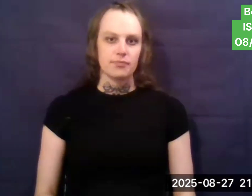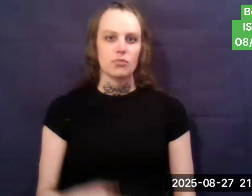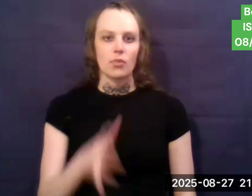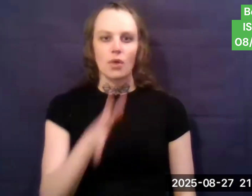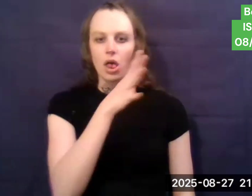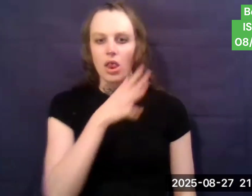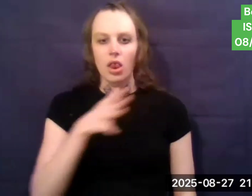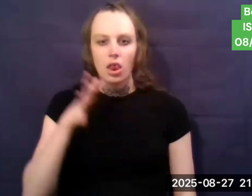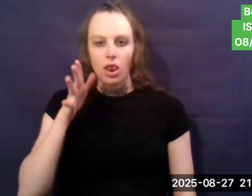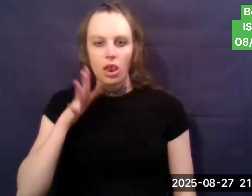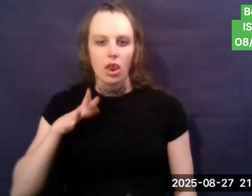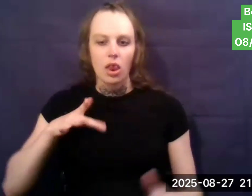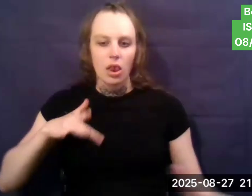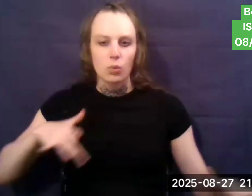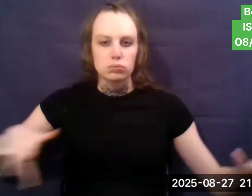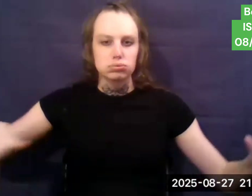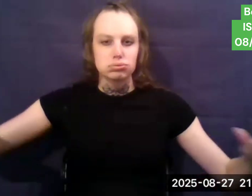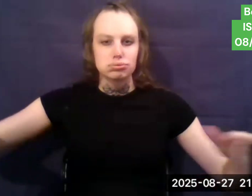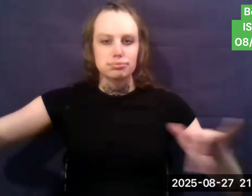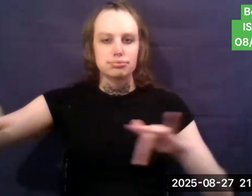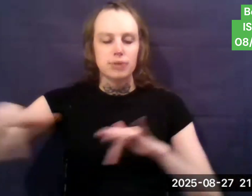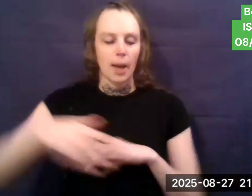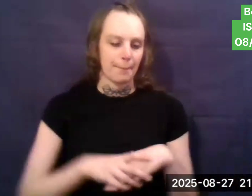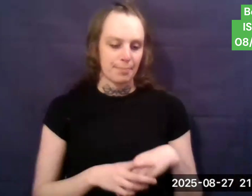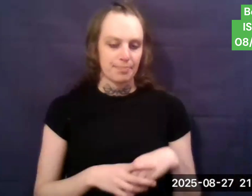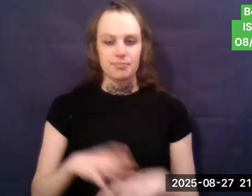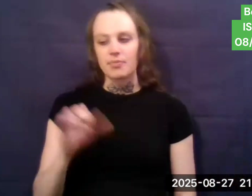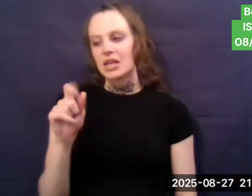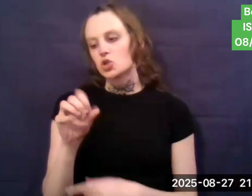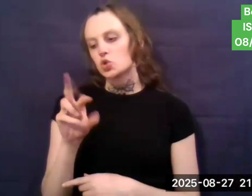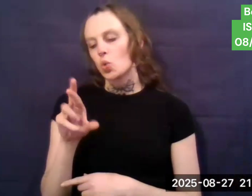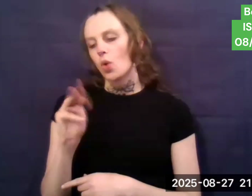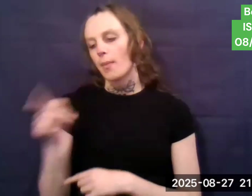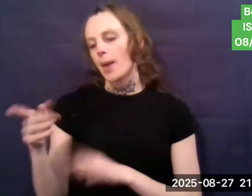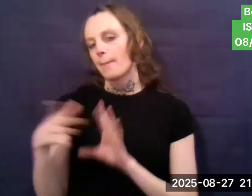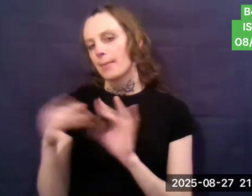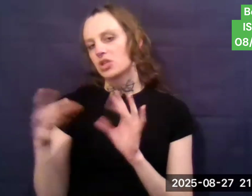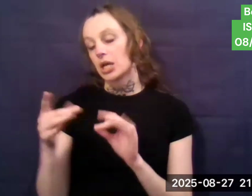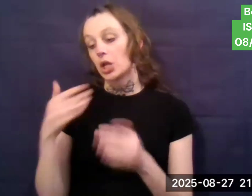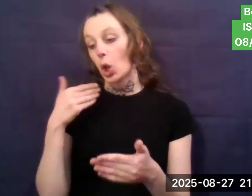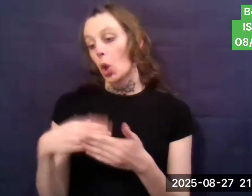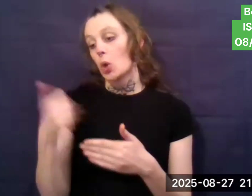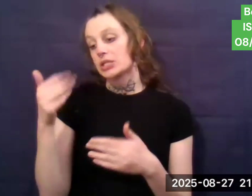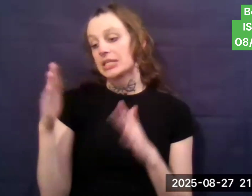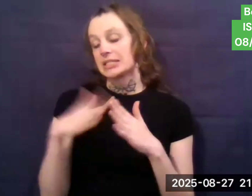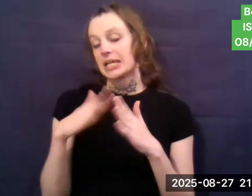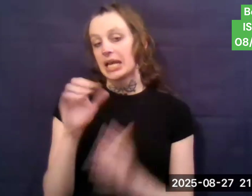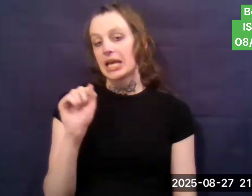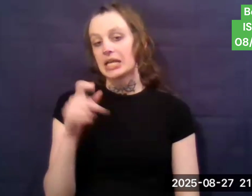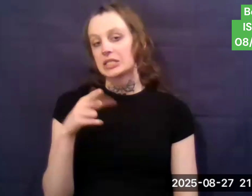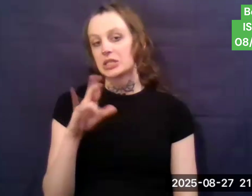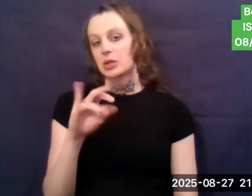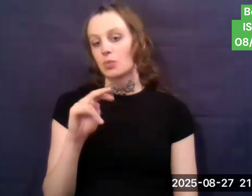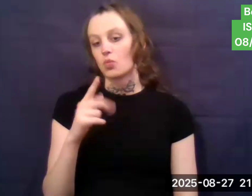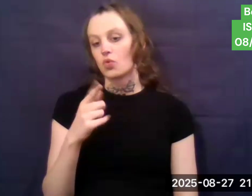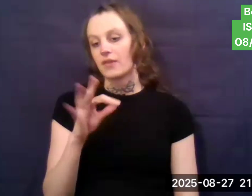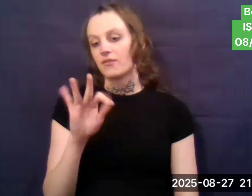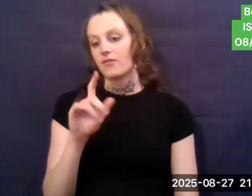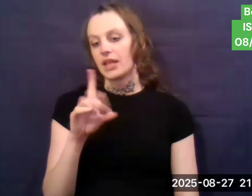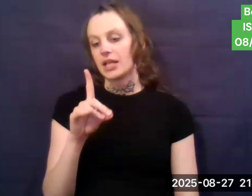um, like Storm was saying, the closest city to me is Springfield, Illinois, and that's an hour and a half away. And I'm out there all